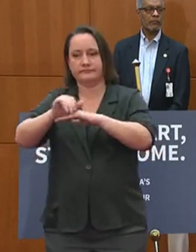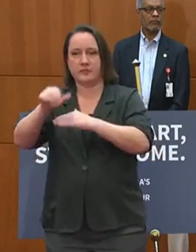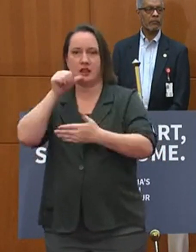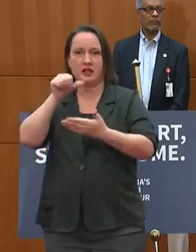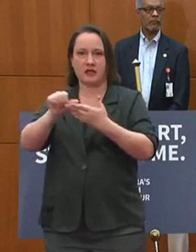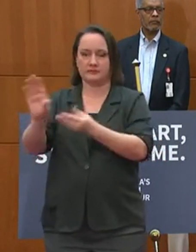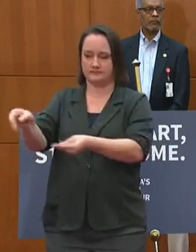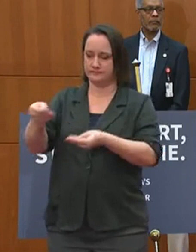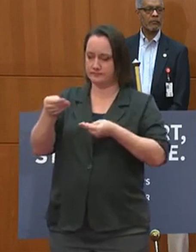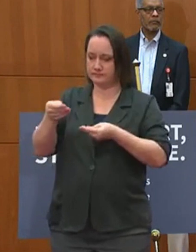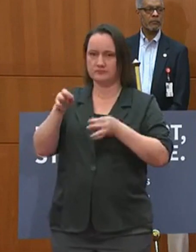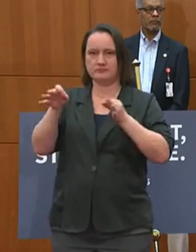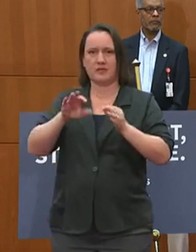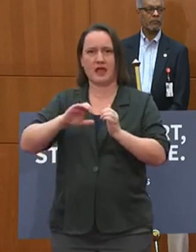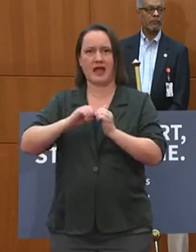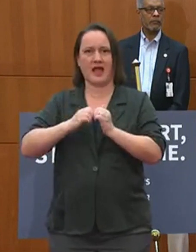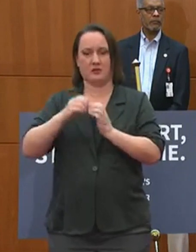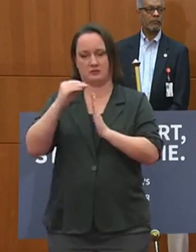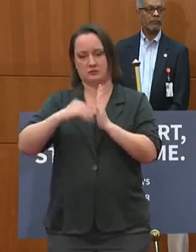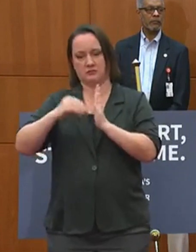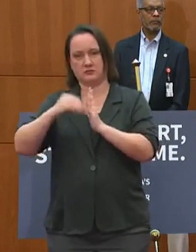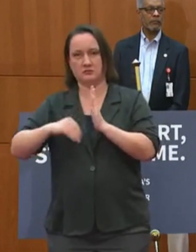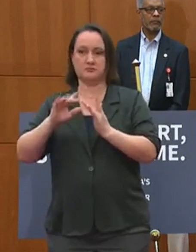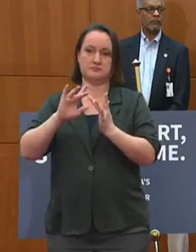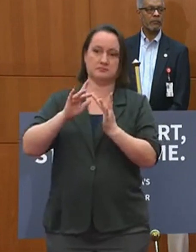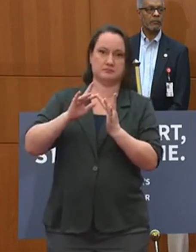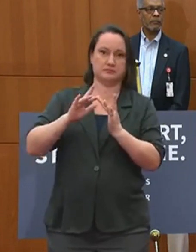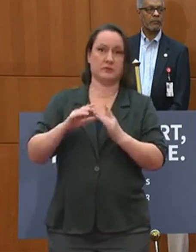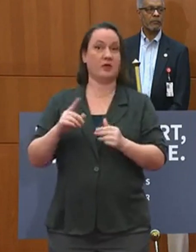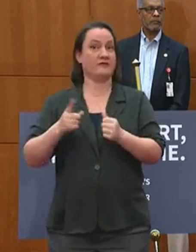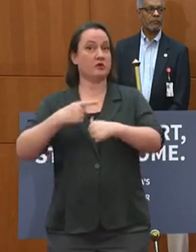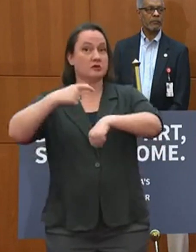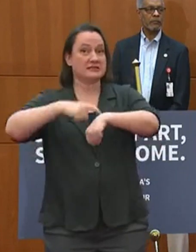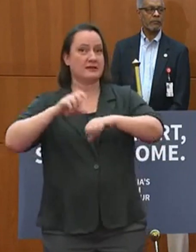census. For the first time, you can now complete the census